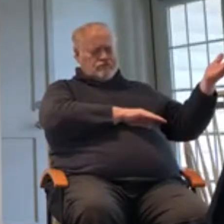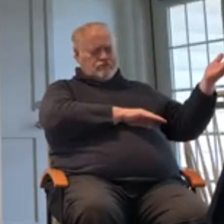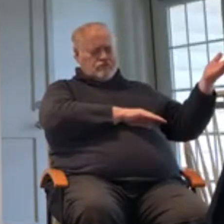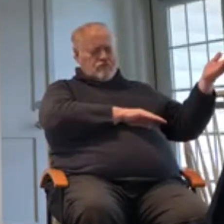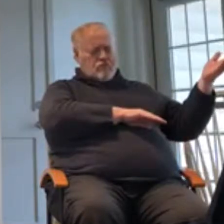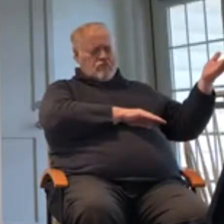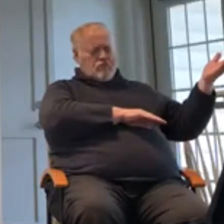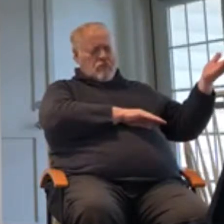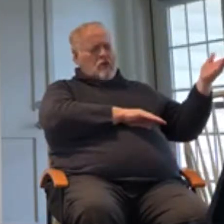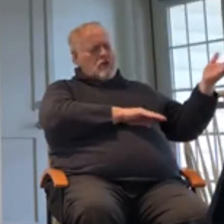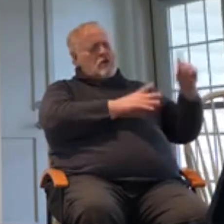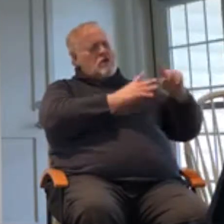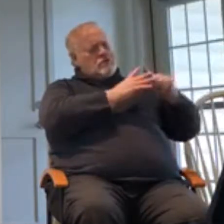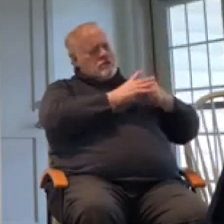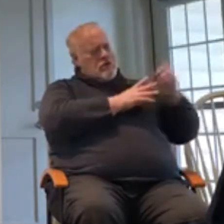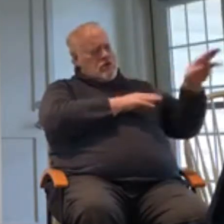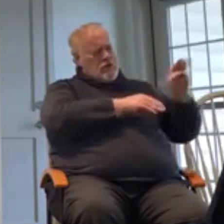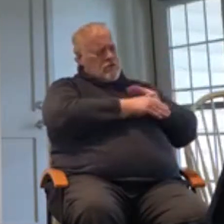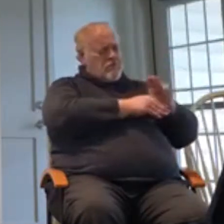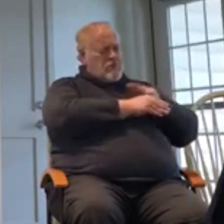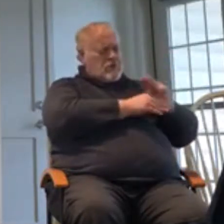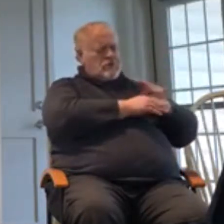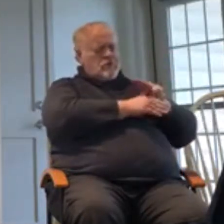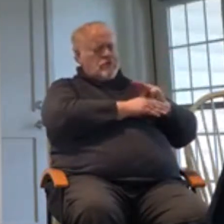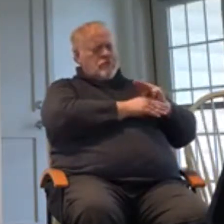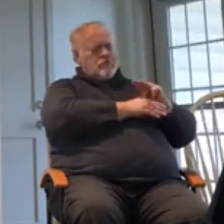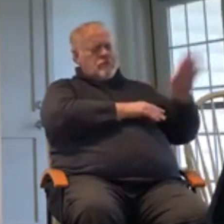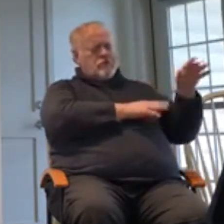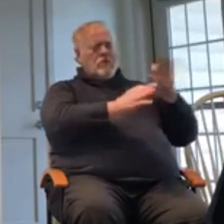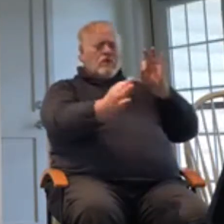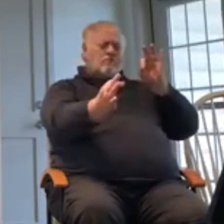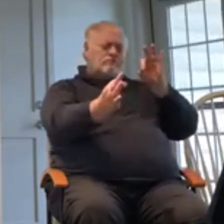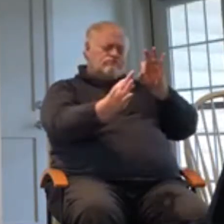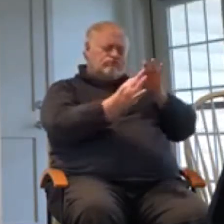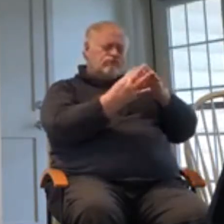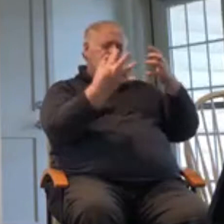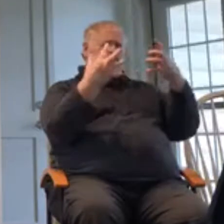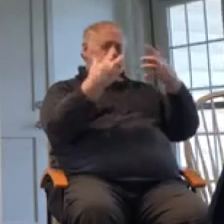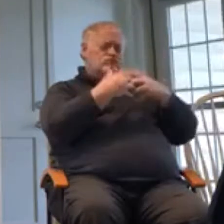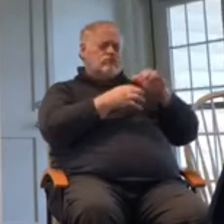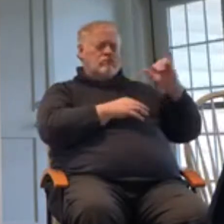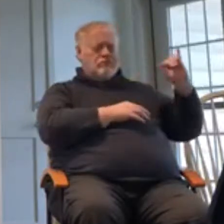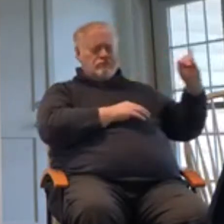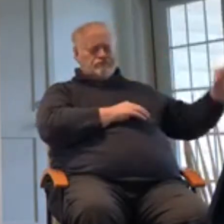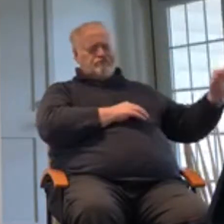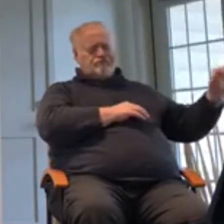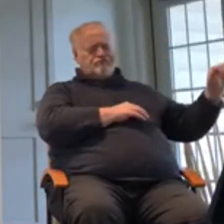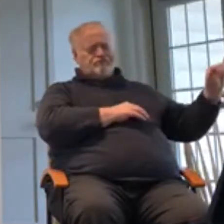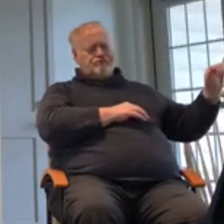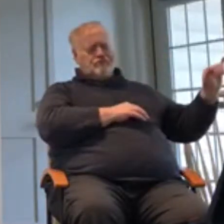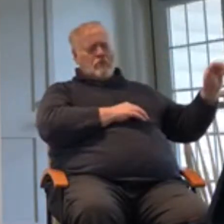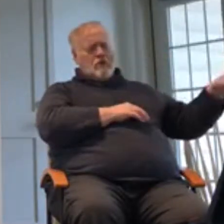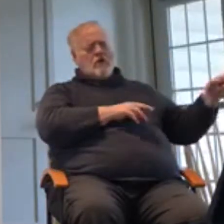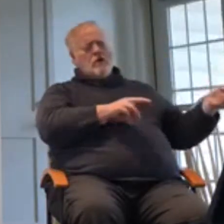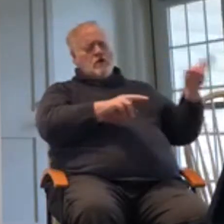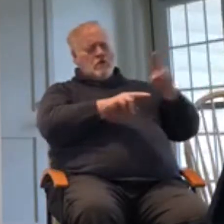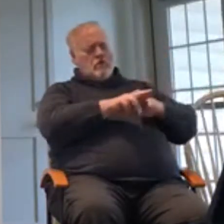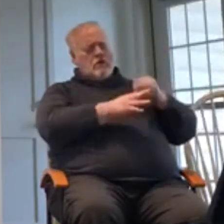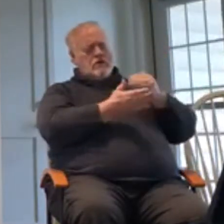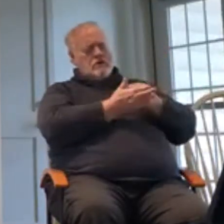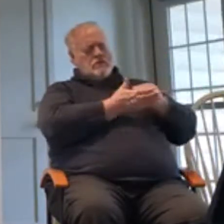just the tip of the iceberg in her ministry, Lord, that it'll be a perfect fit there, that, Lord, that you would just raise the money that she